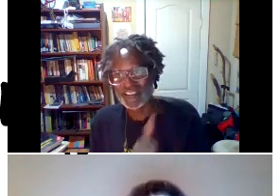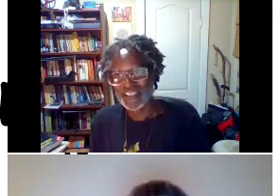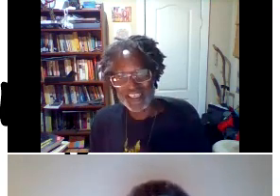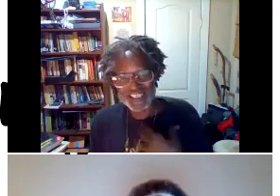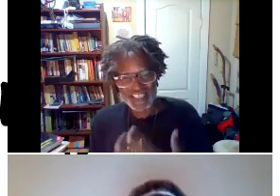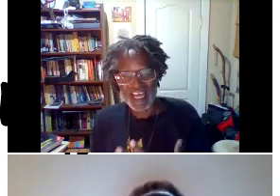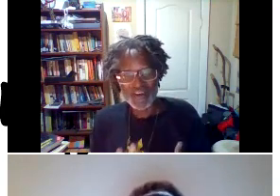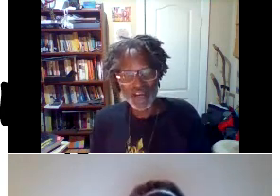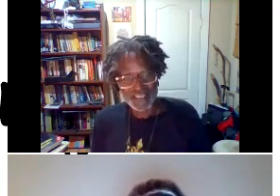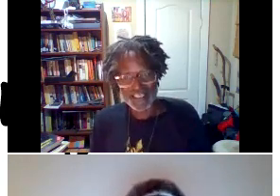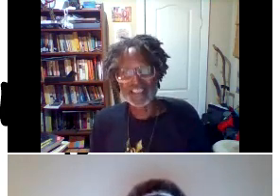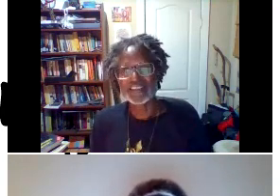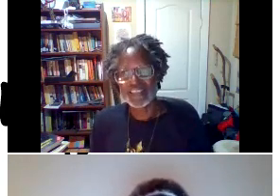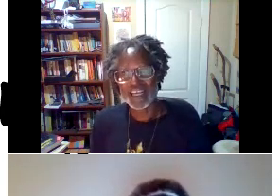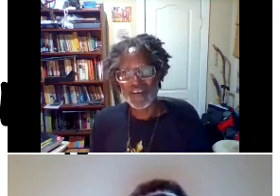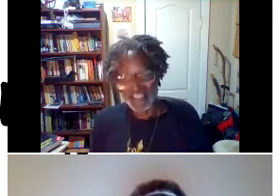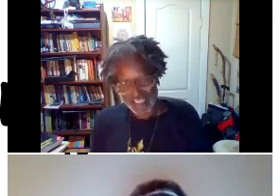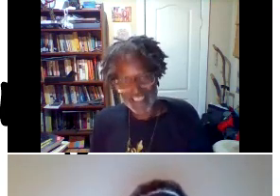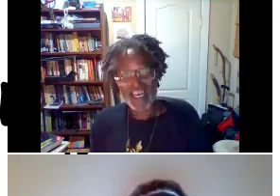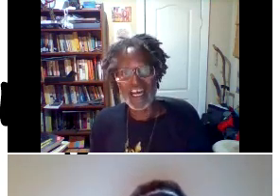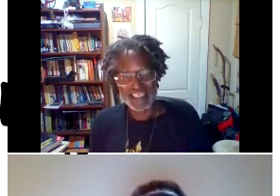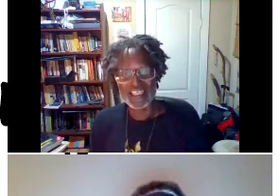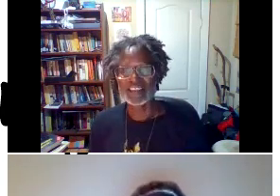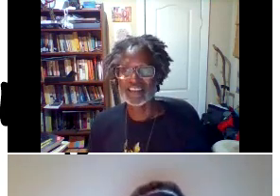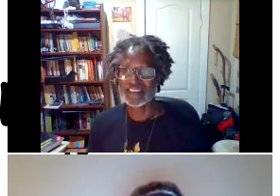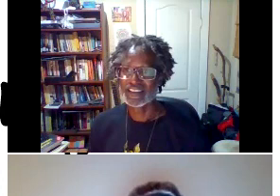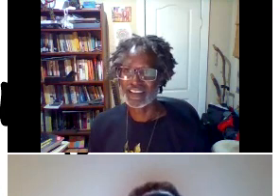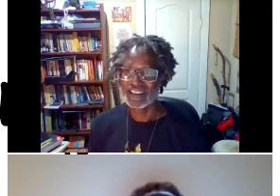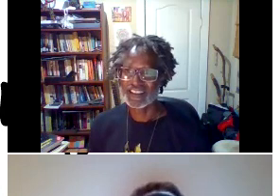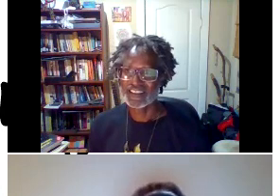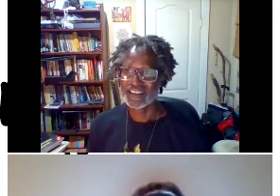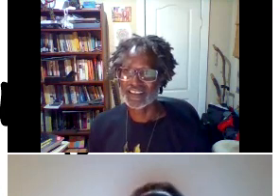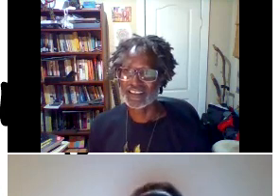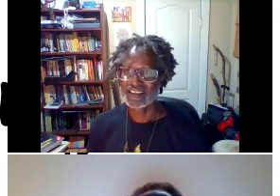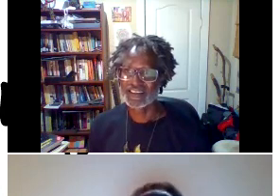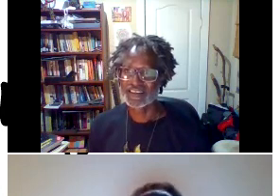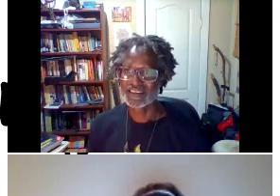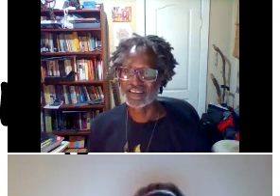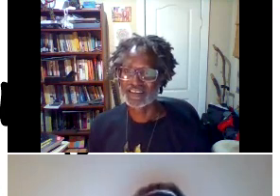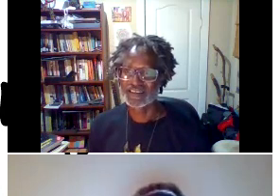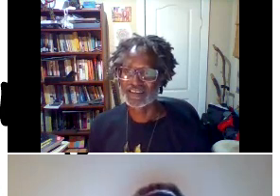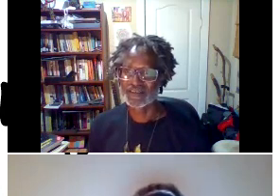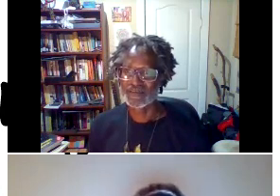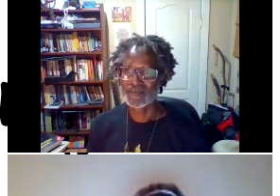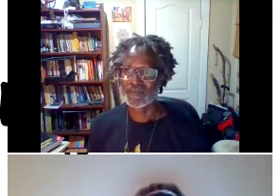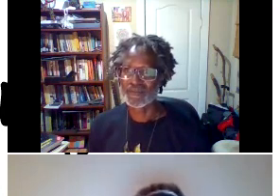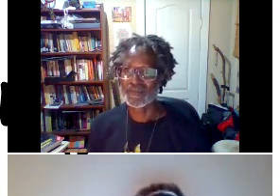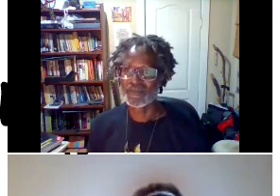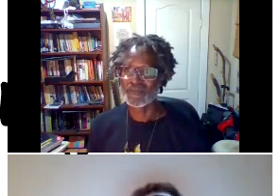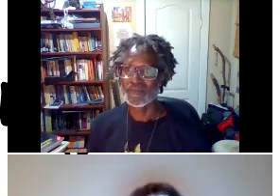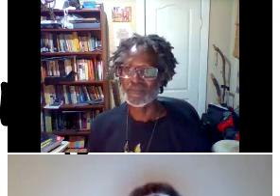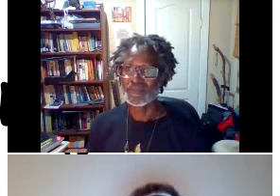this. Because I know I did. Me I know too. I did. Because I did. the deaf and hard of hearing community is